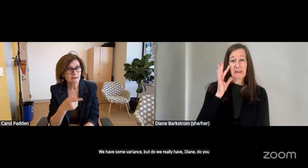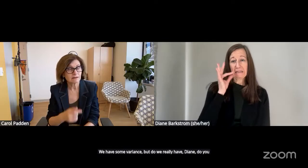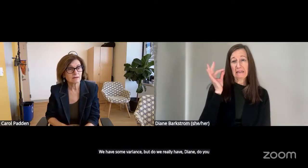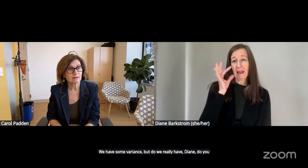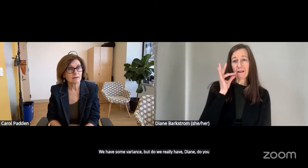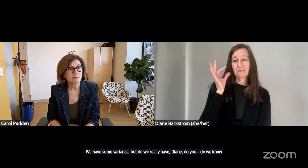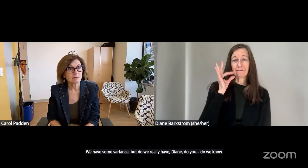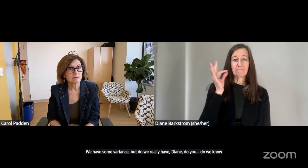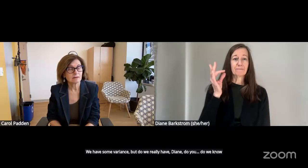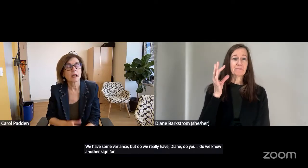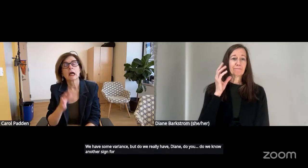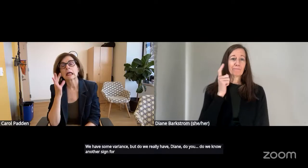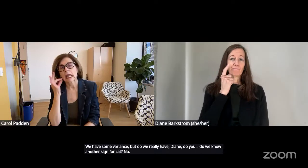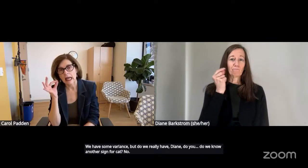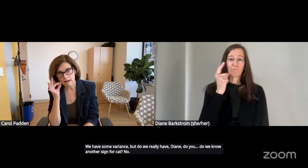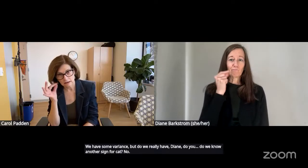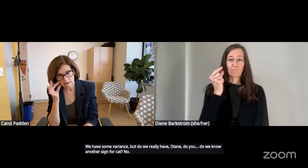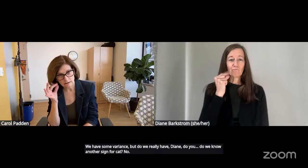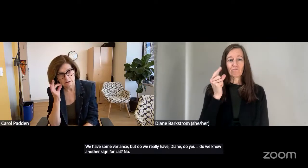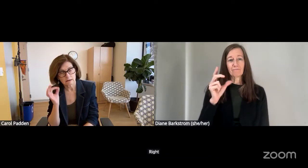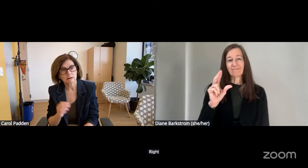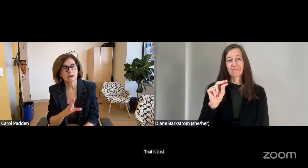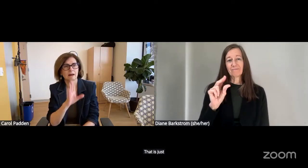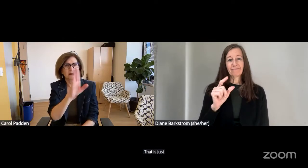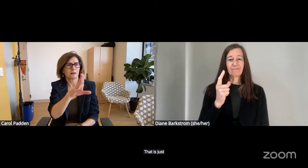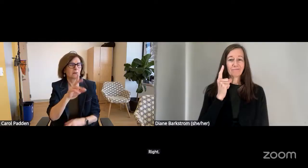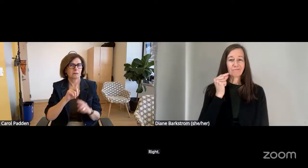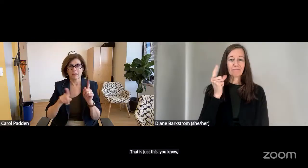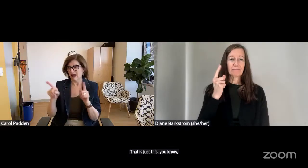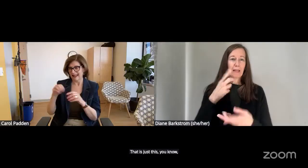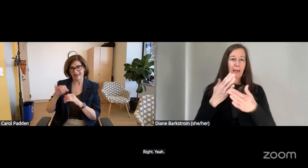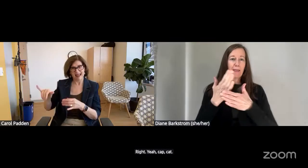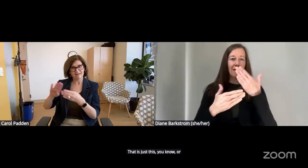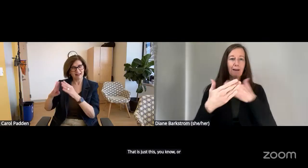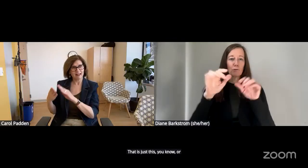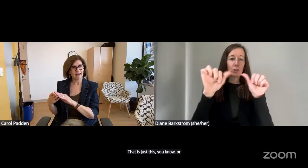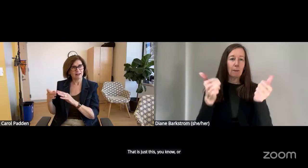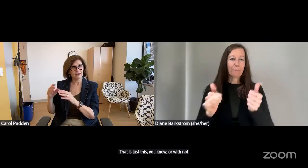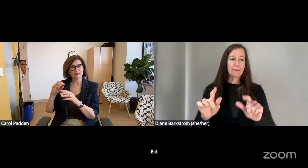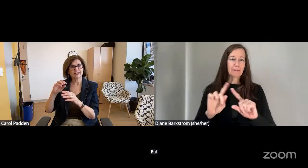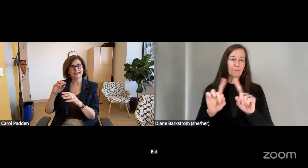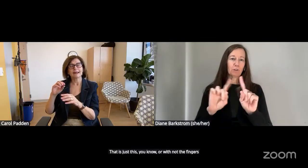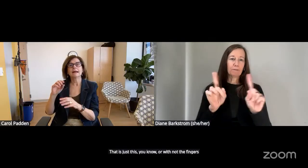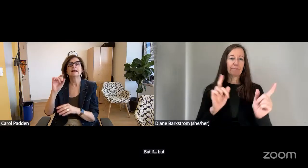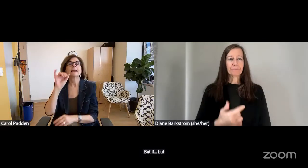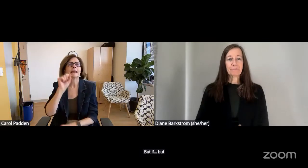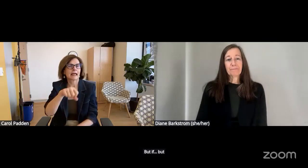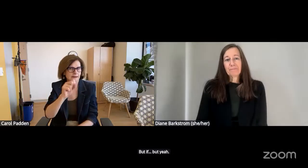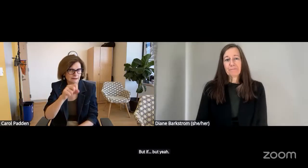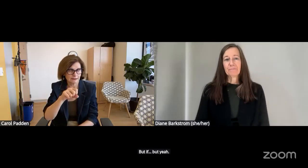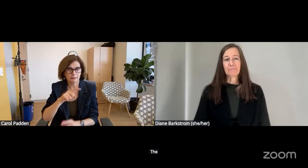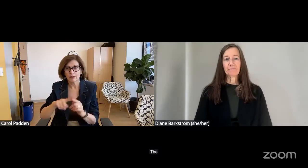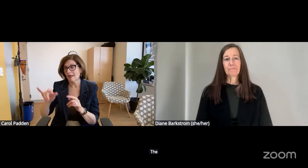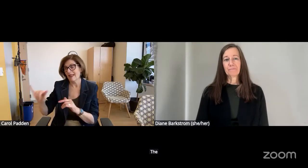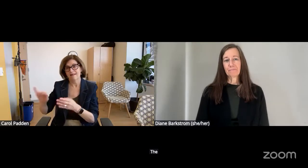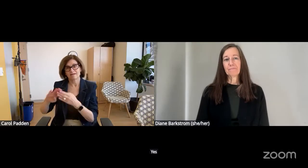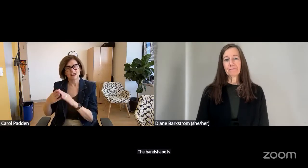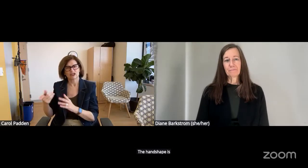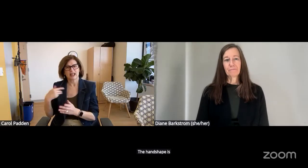another sign for cat? No. cat is just Right. this, Yeah, cat, or with cat. not the fingers up. But yeah, The hand shape is yes. slightly different. But in